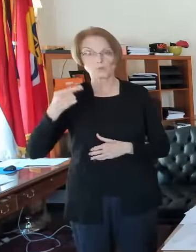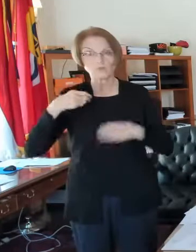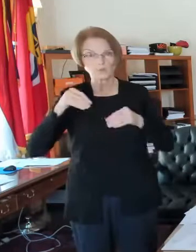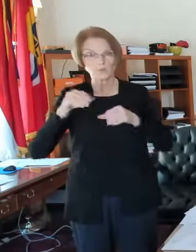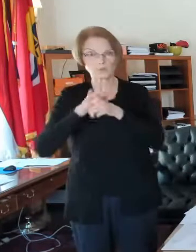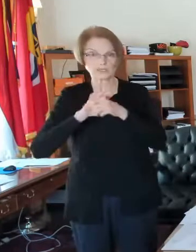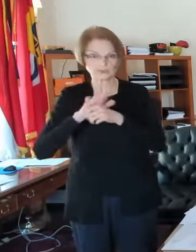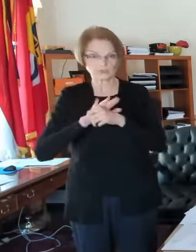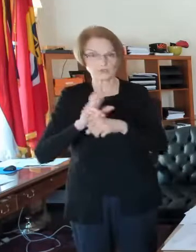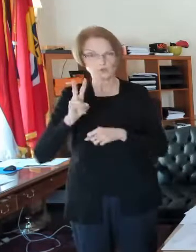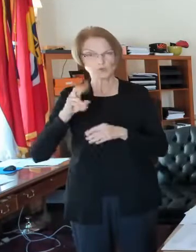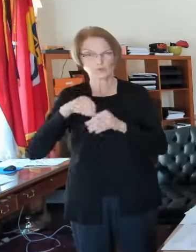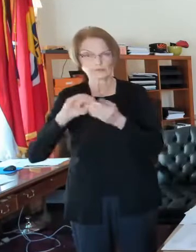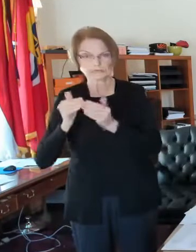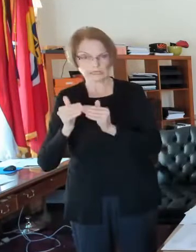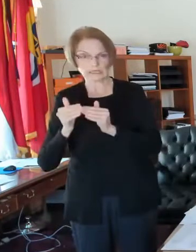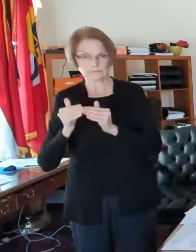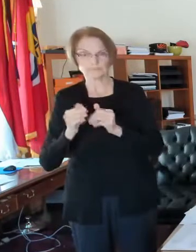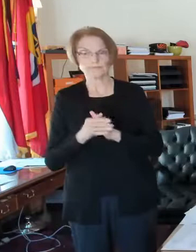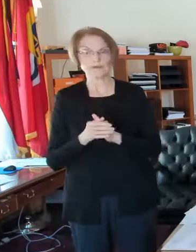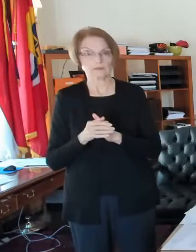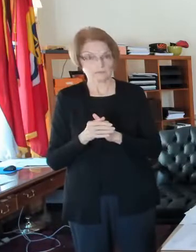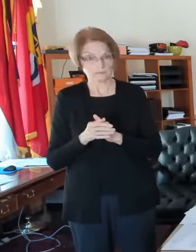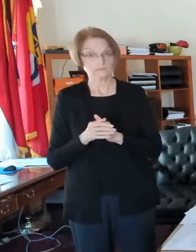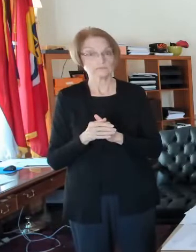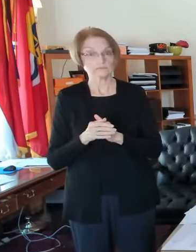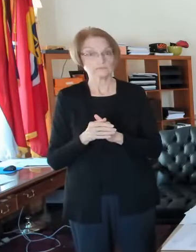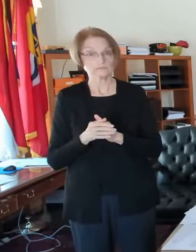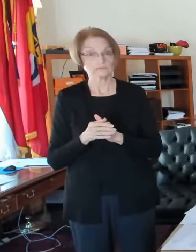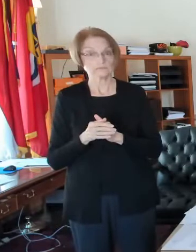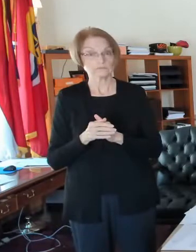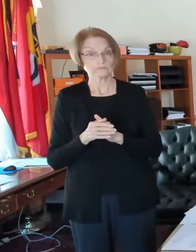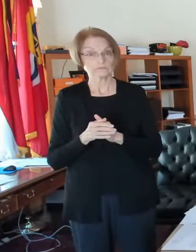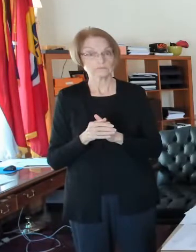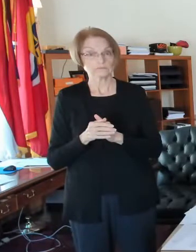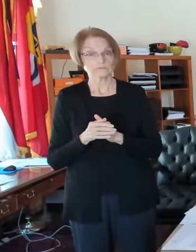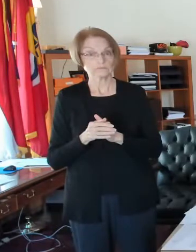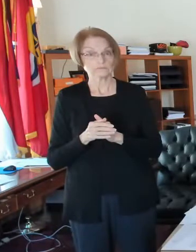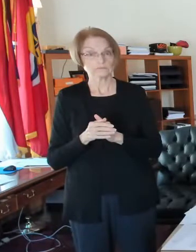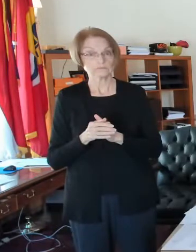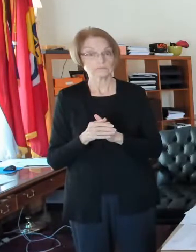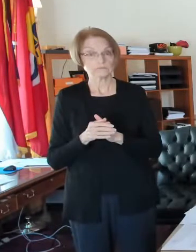two of them were in the city. They're doing a few.